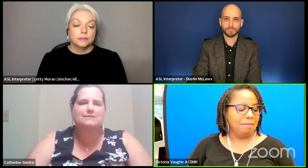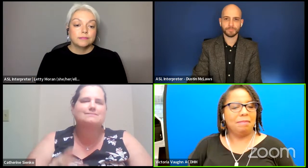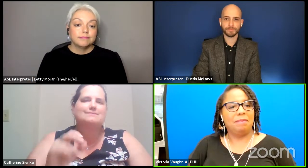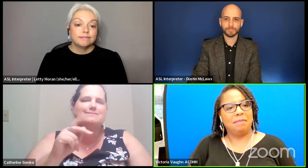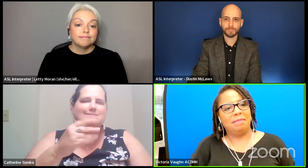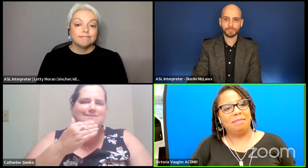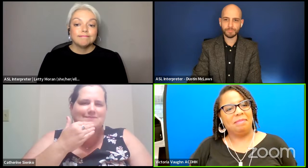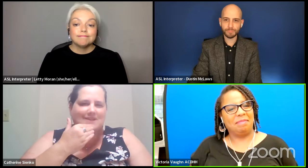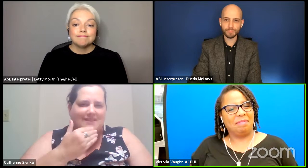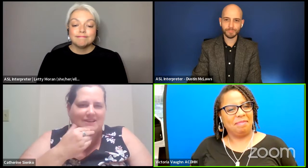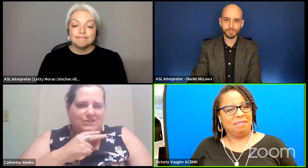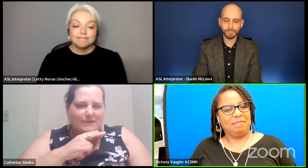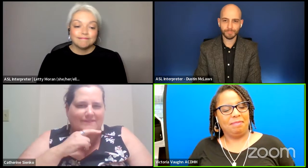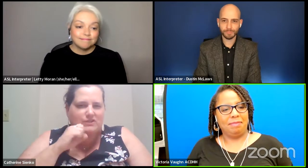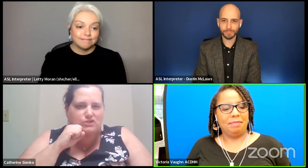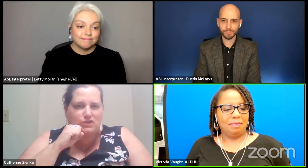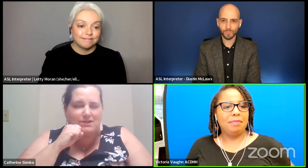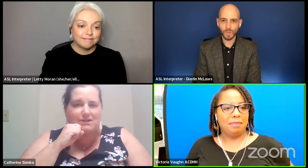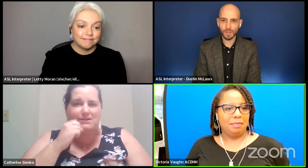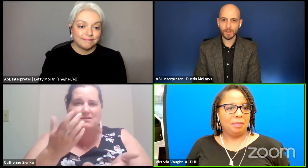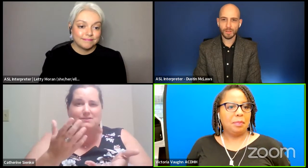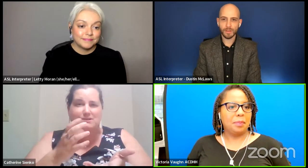Thank you.